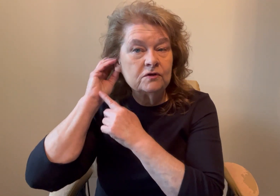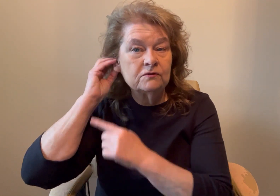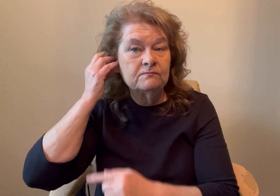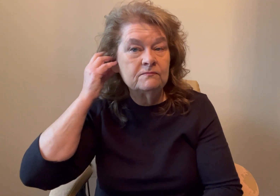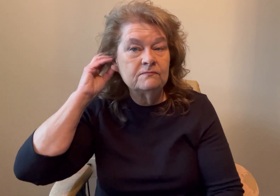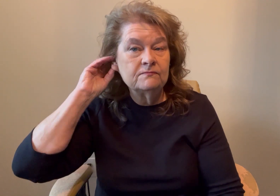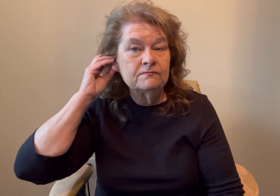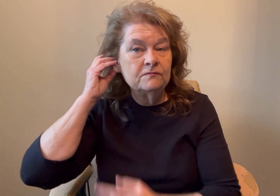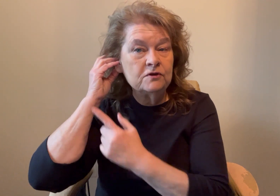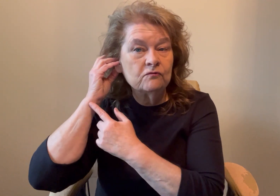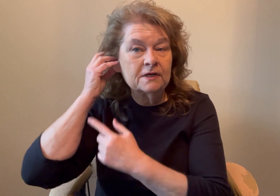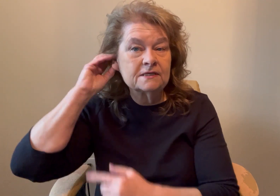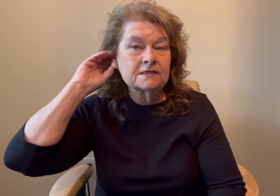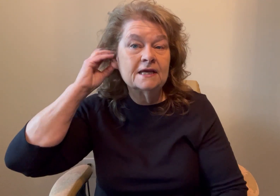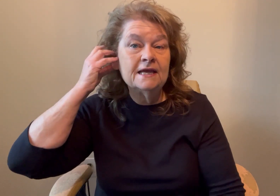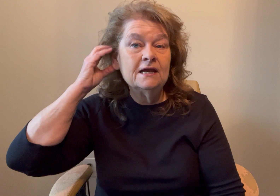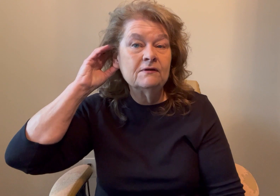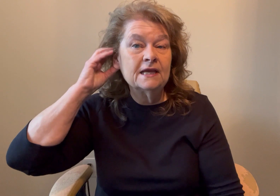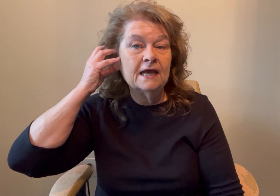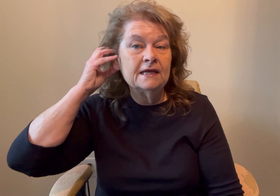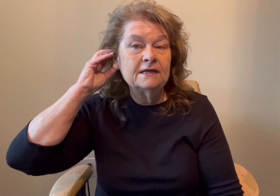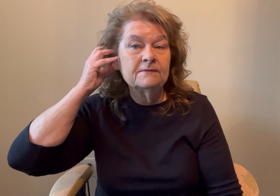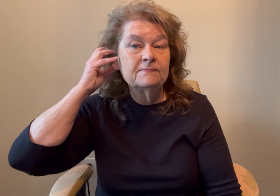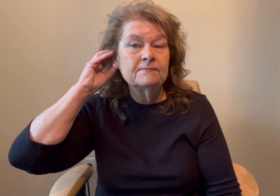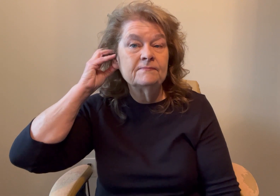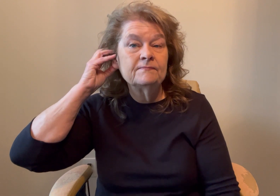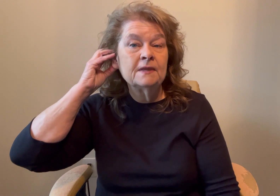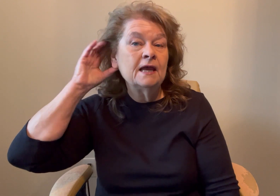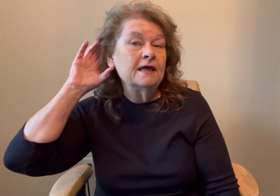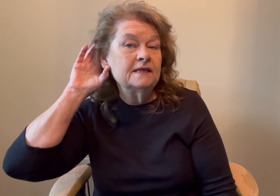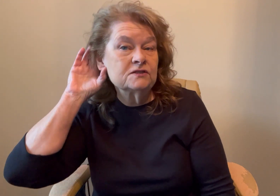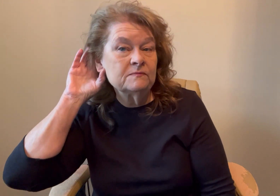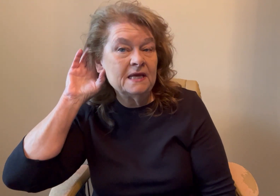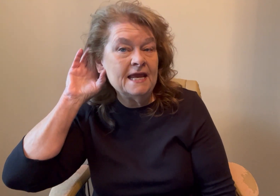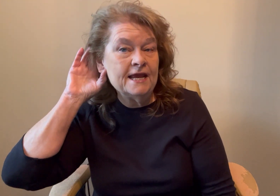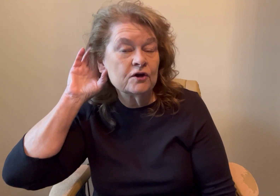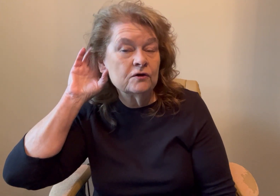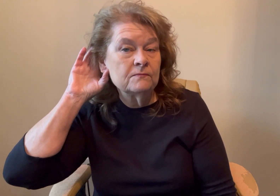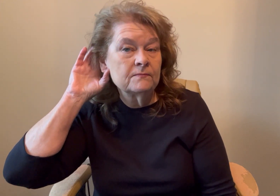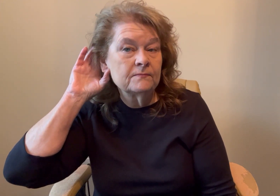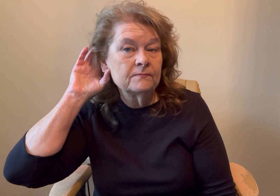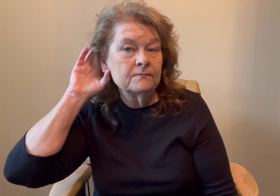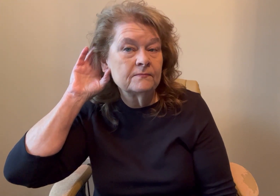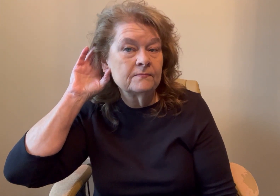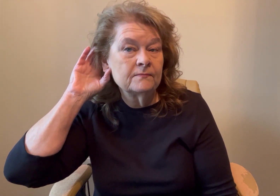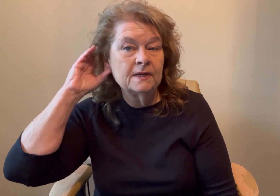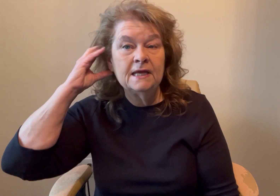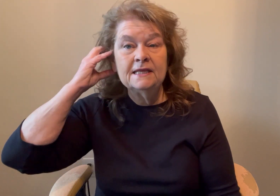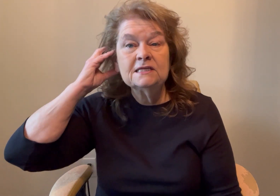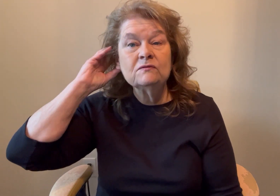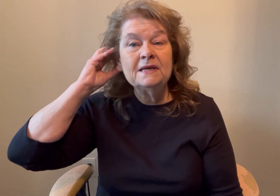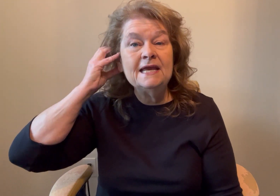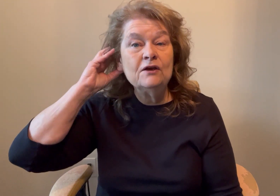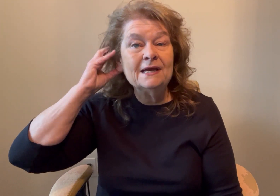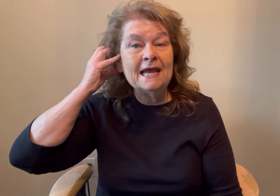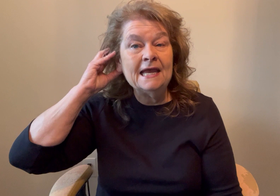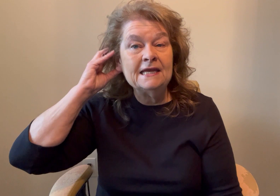your wrist. Hearing aid. This would be here. This would be hearing aid,